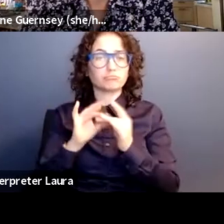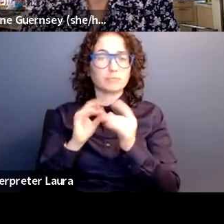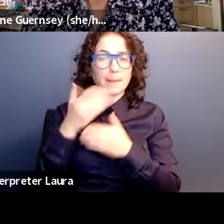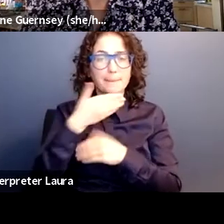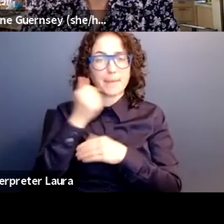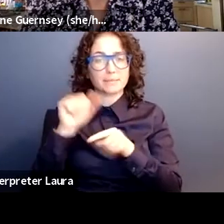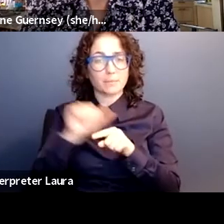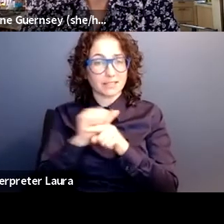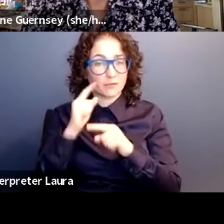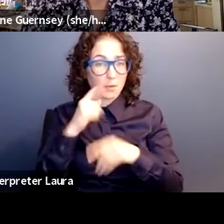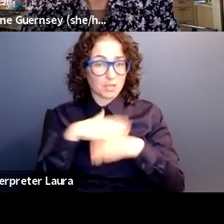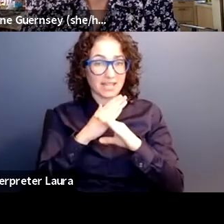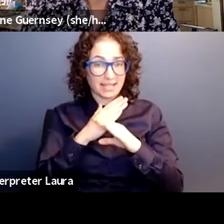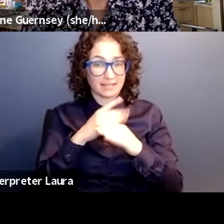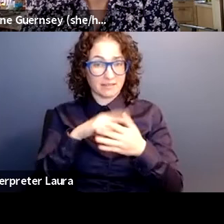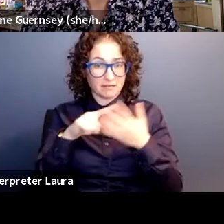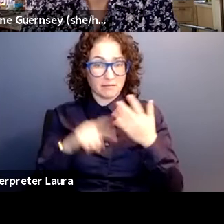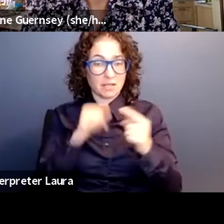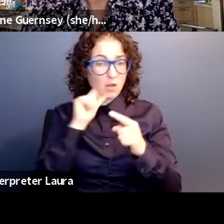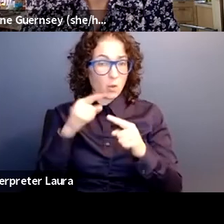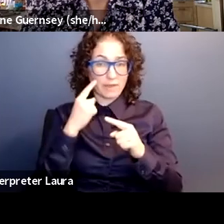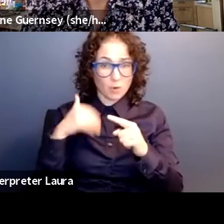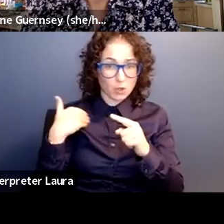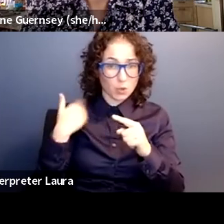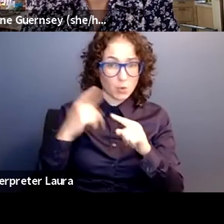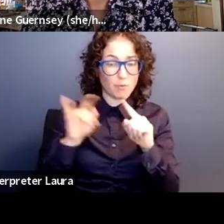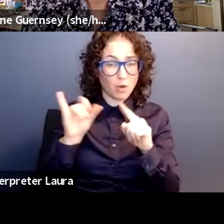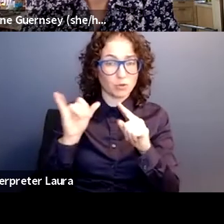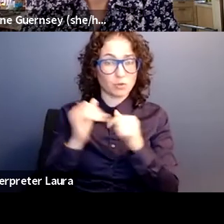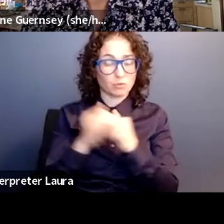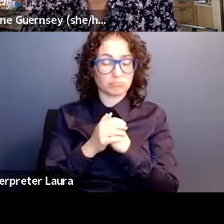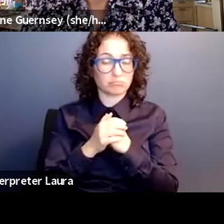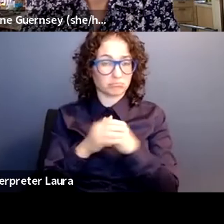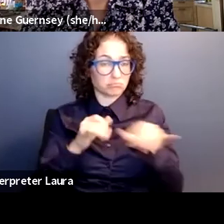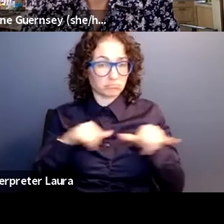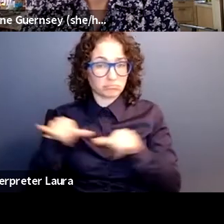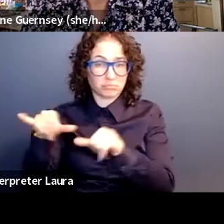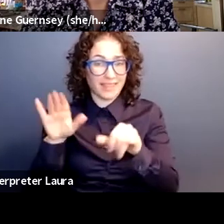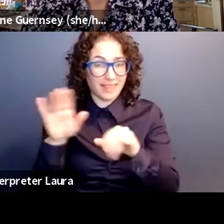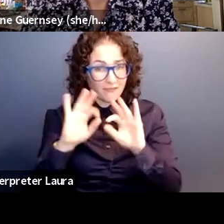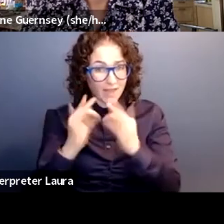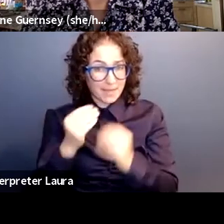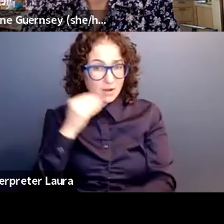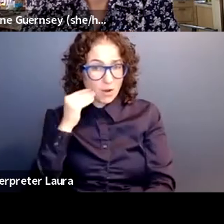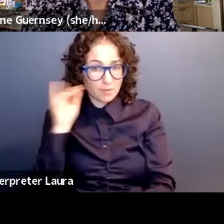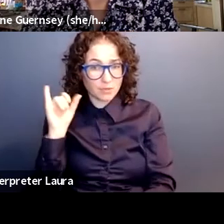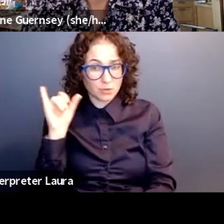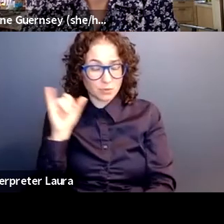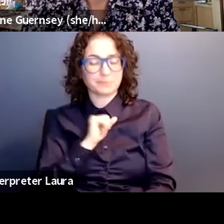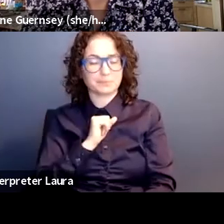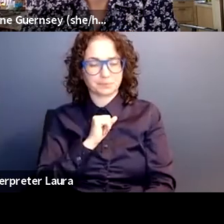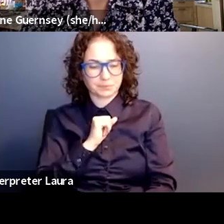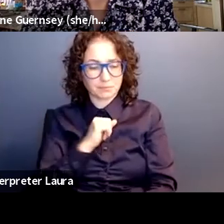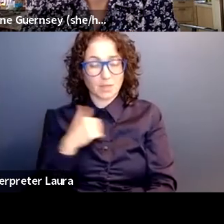practices for protective measures, not only for the youth, but also in the family and at home. And we were